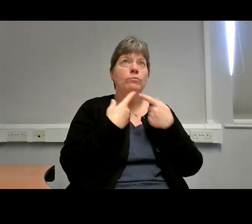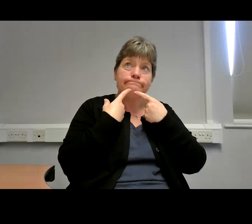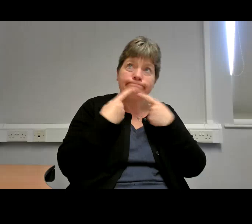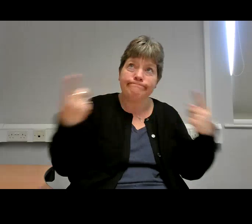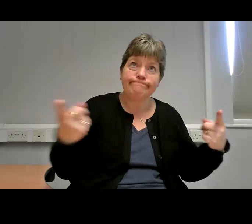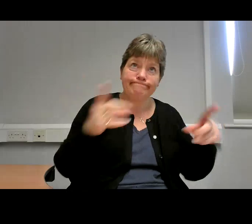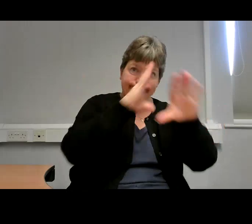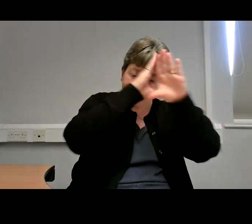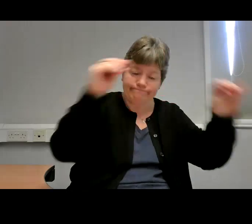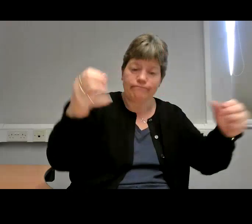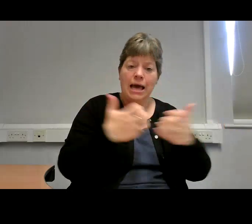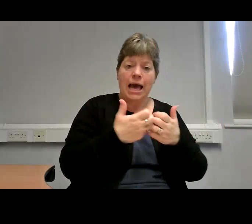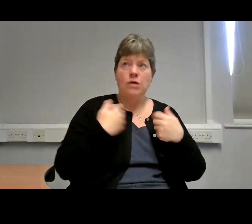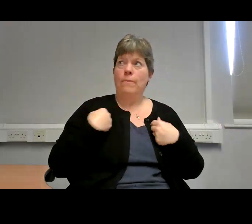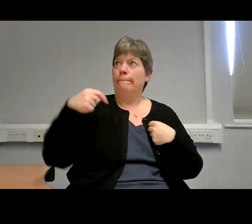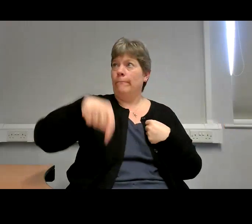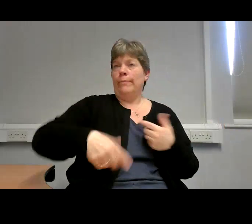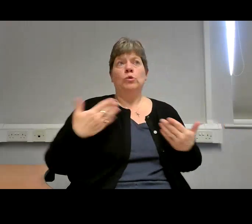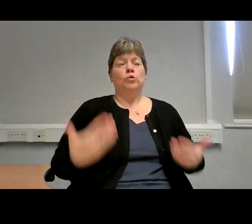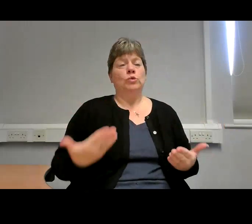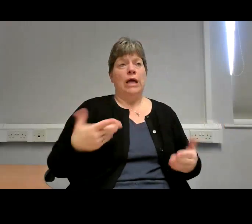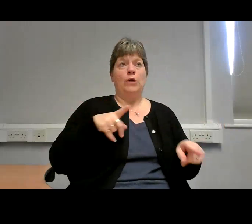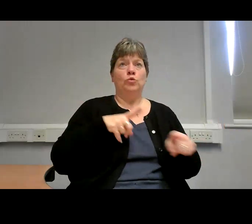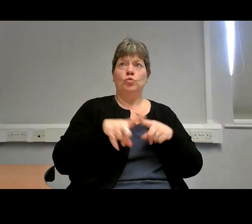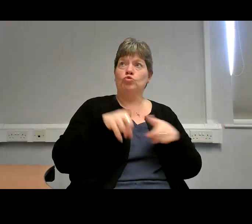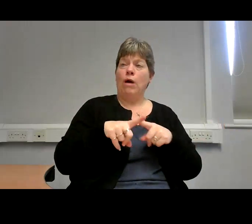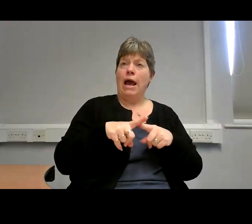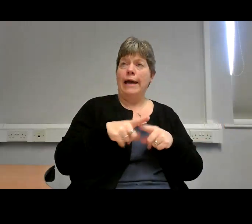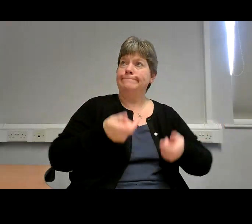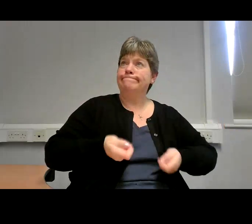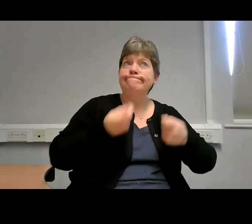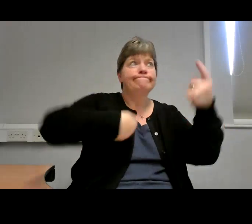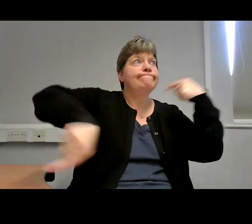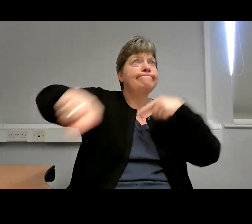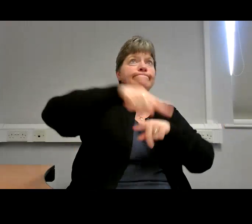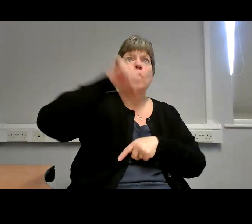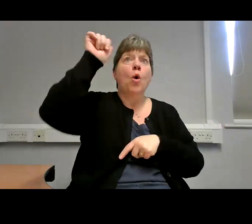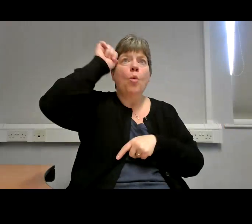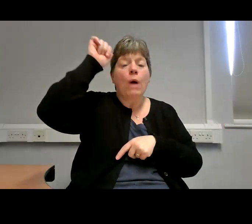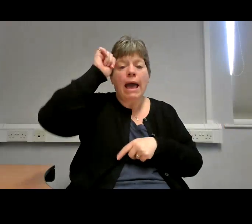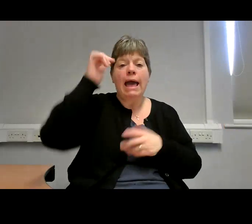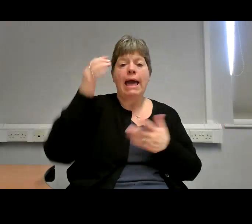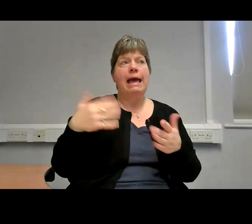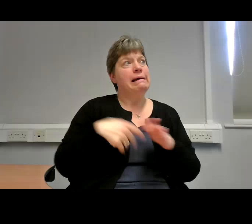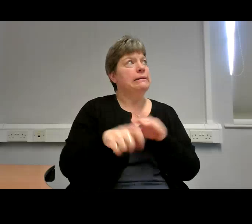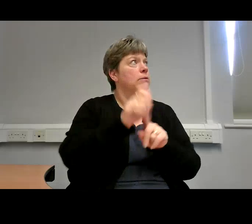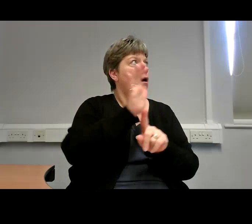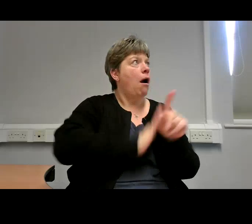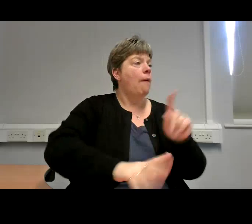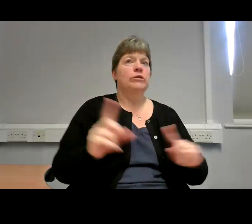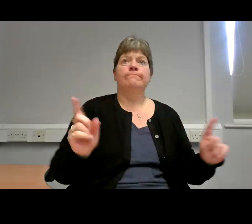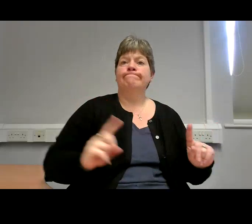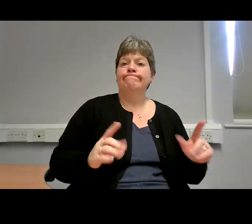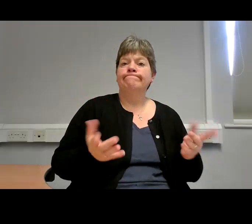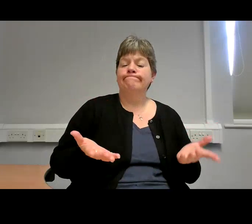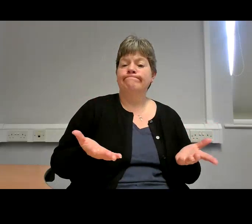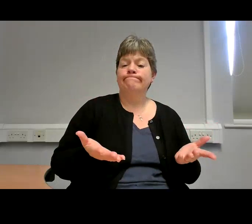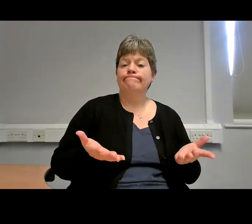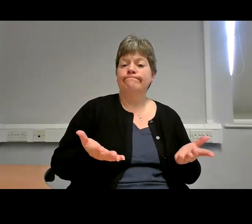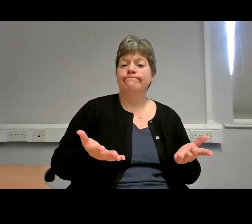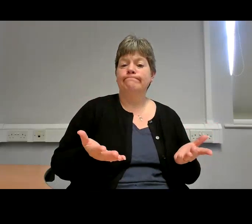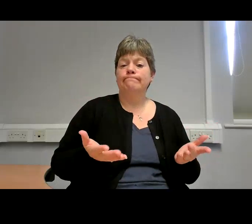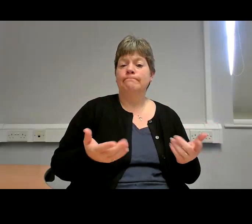people. So me coming here today is to try and raise awareness more with people across Derbyshire, and